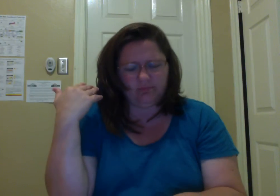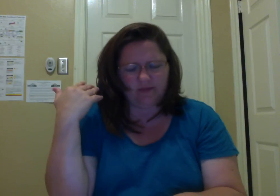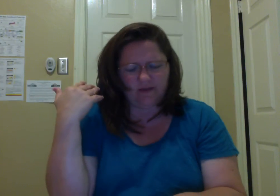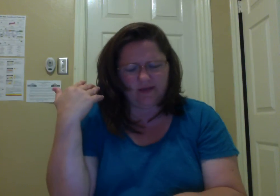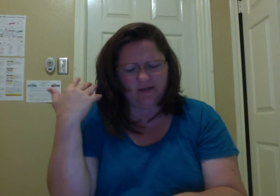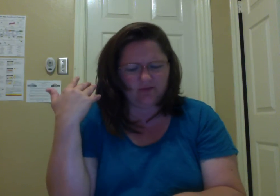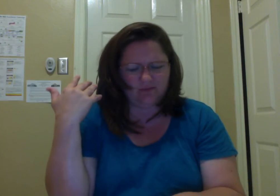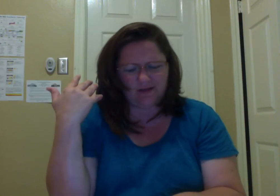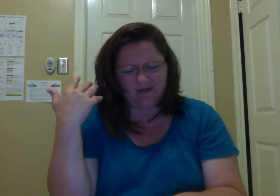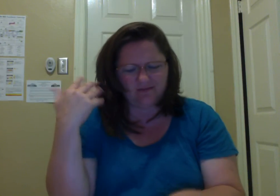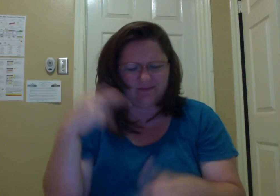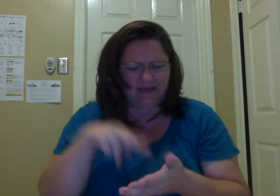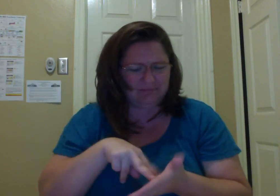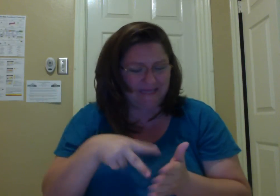then he kind of goes, well,